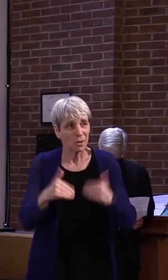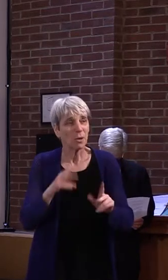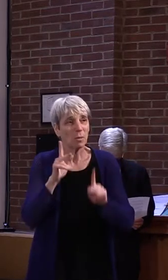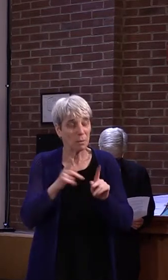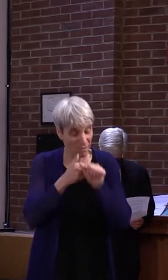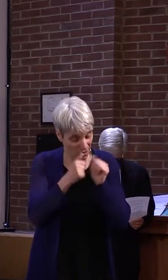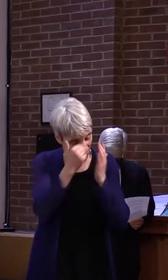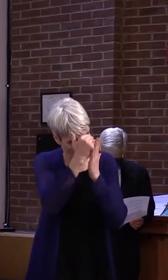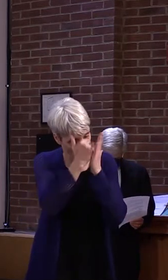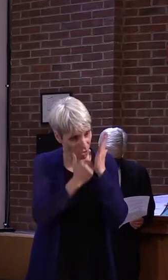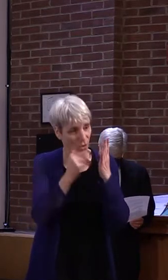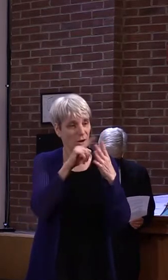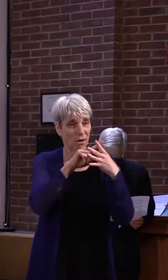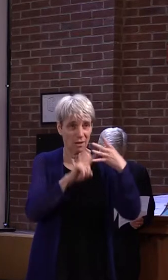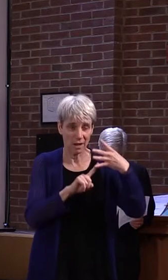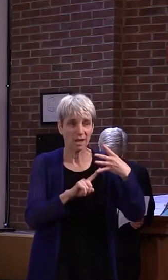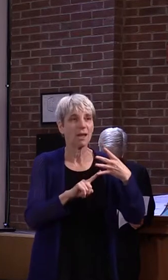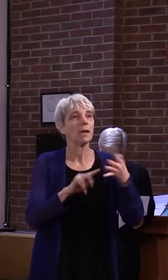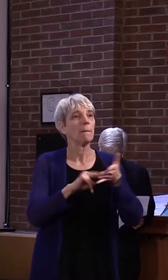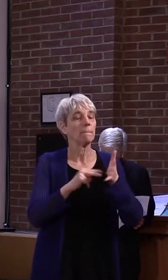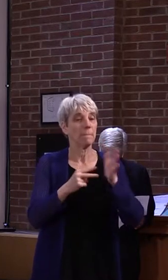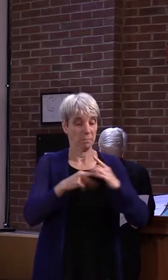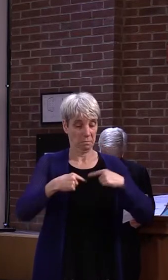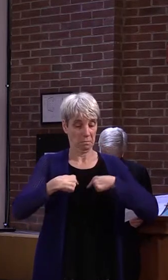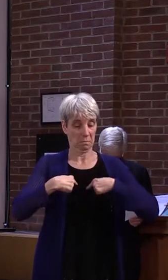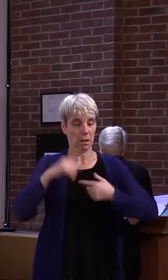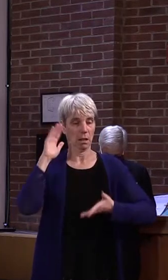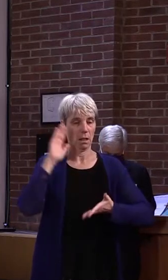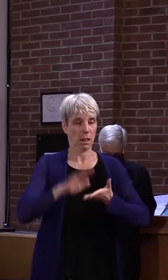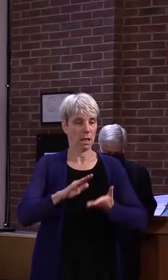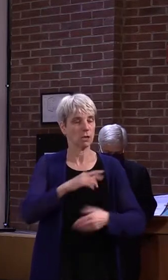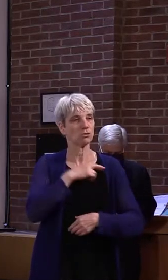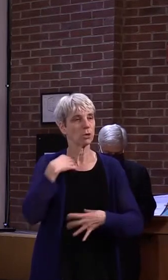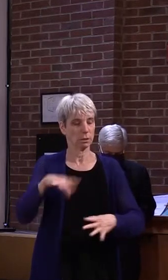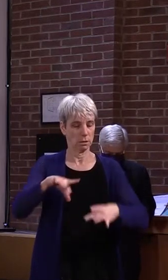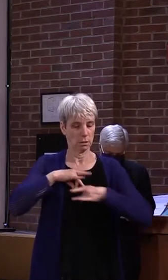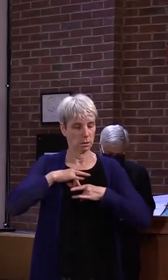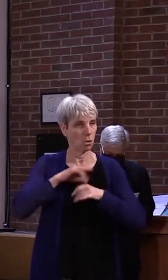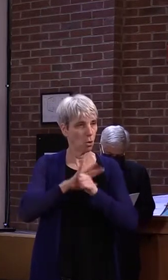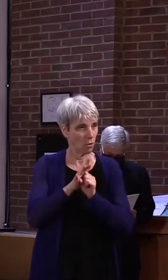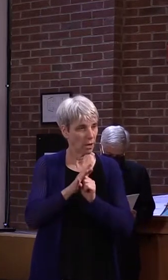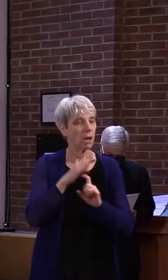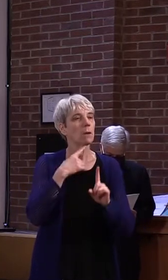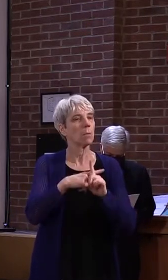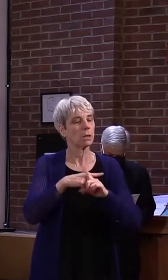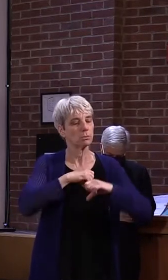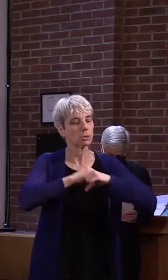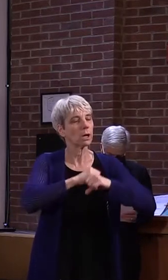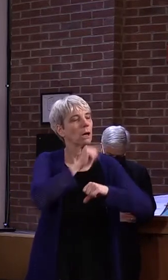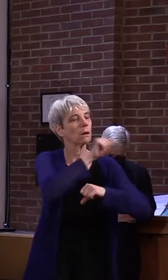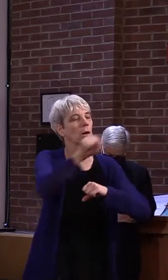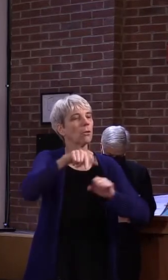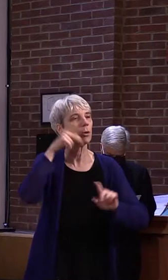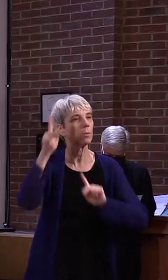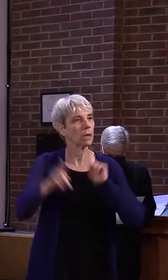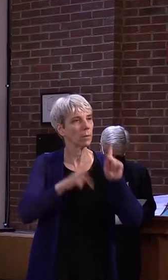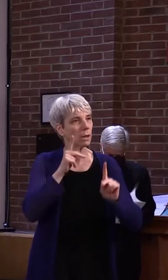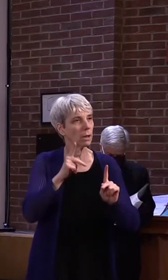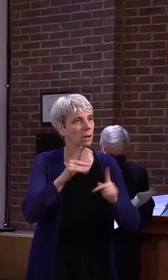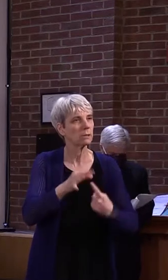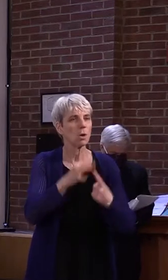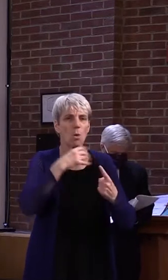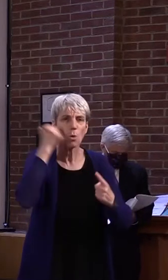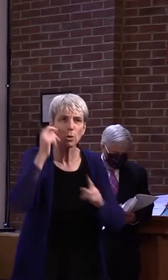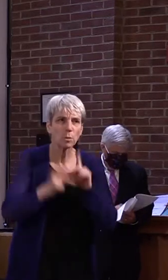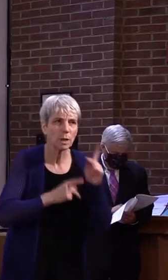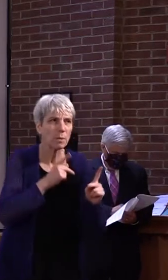day, you reduce the chance you're exposed to the virus and you help protect others, especially people who are at risk of serious